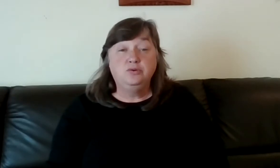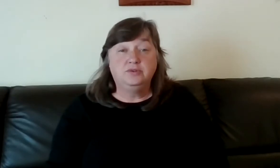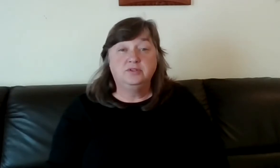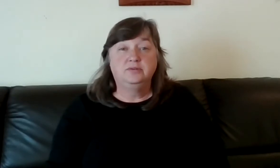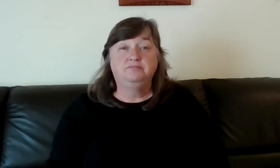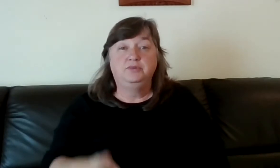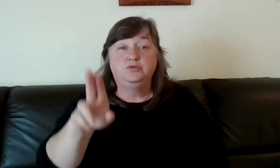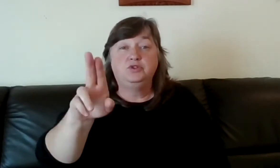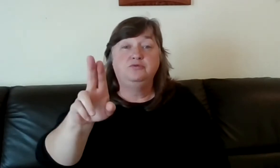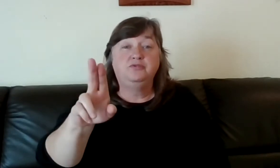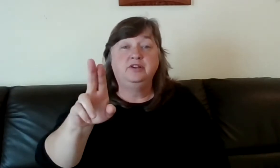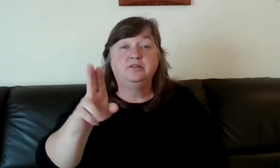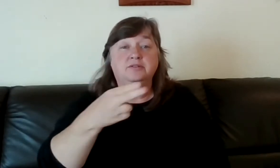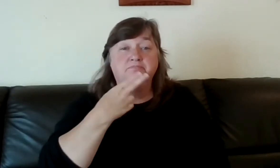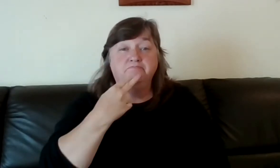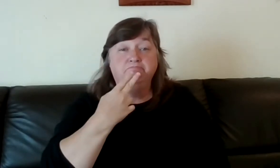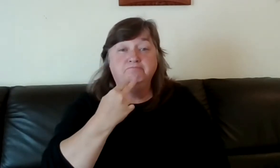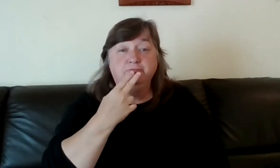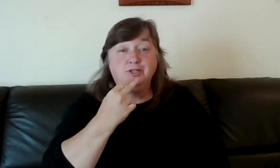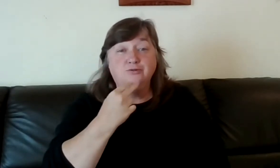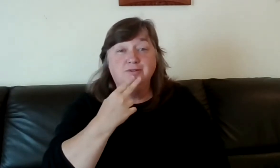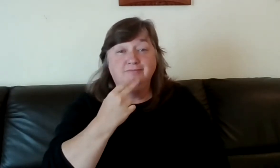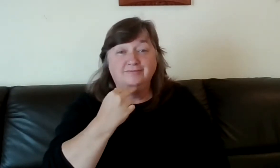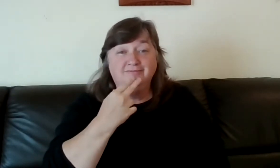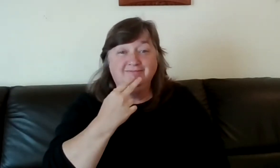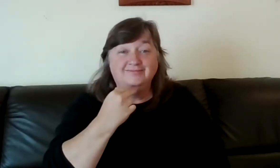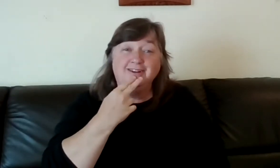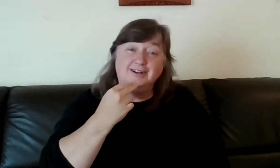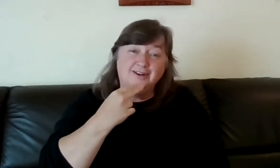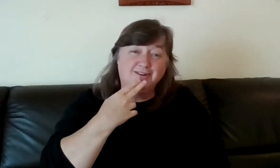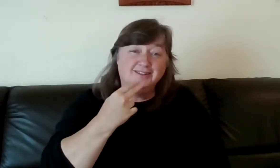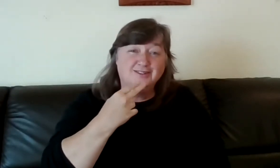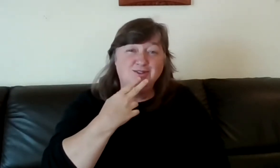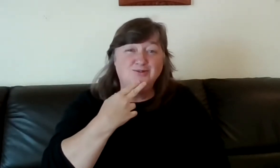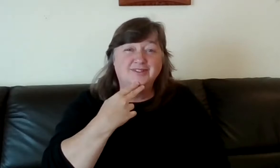Cute. Use 2 fingers. Cute. Oh, that's cute.